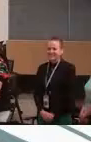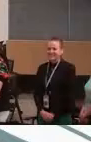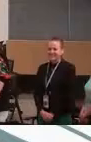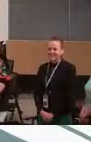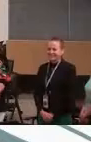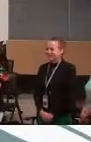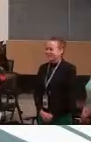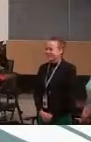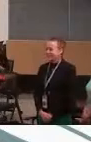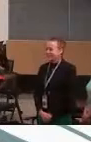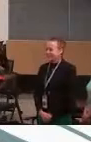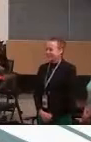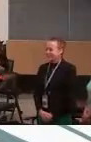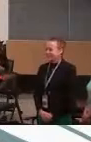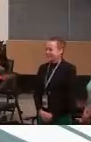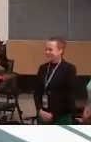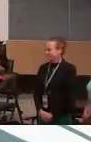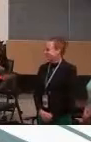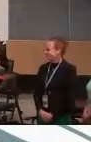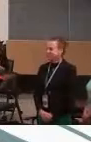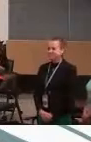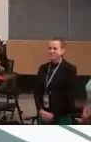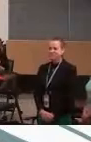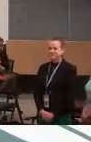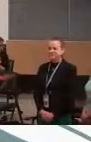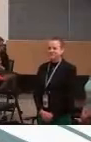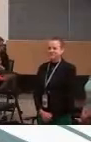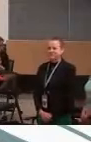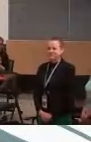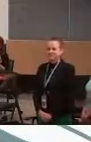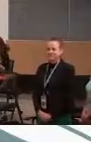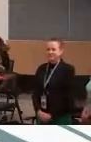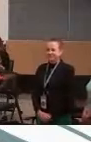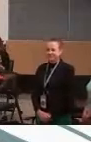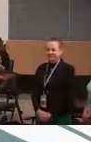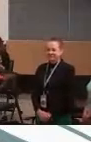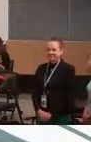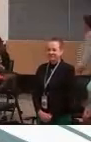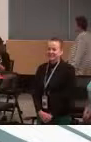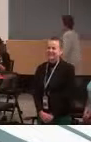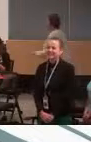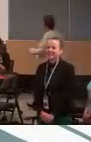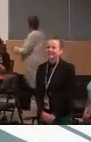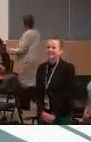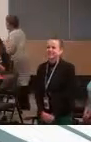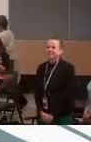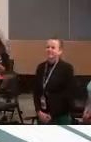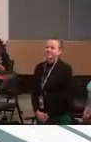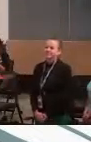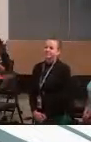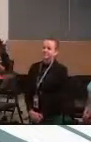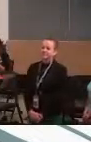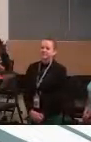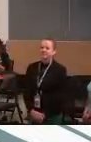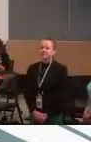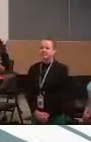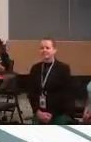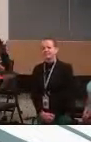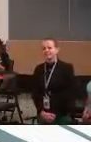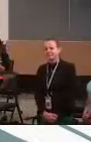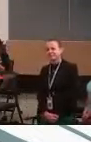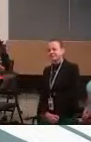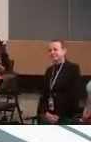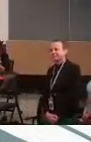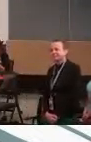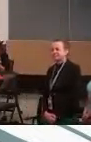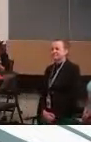are our hopes, our goals, our thoughts for next year? And really it's that intersectionality to